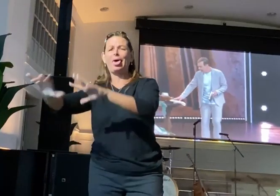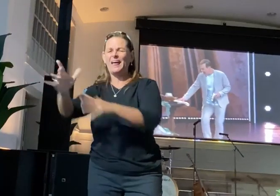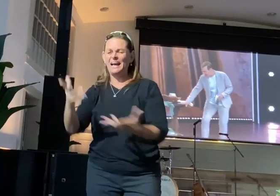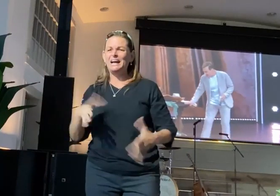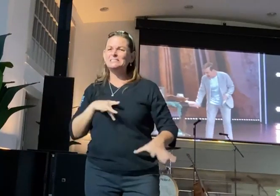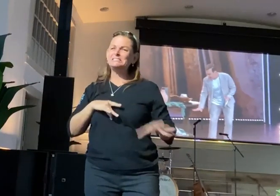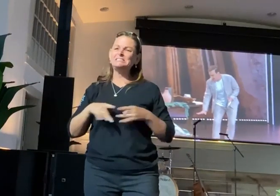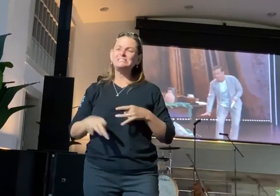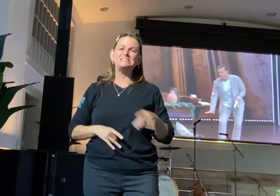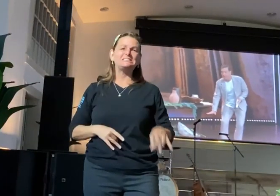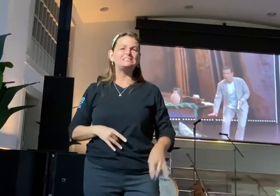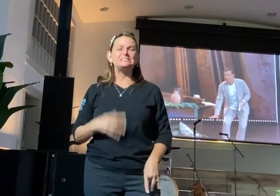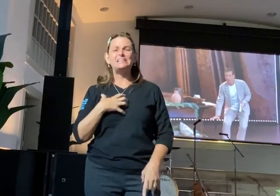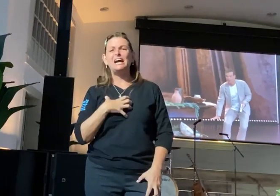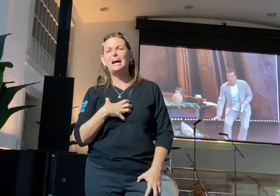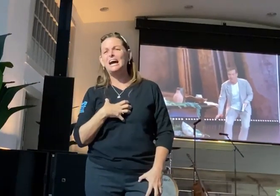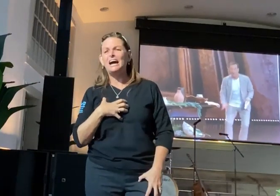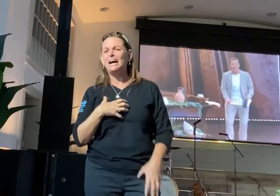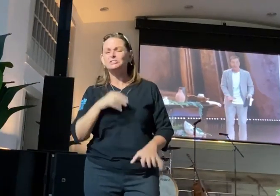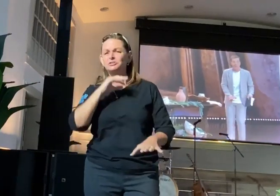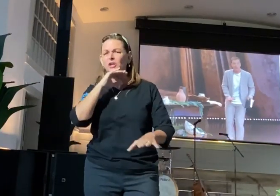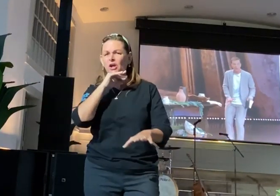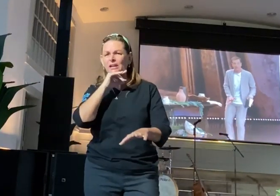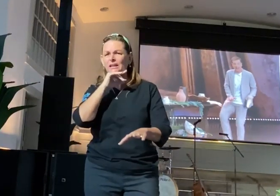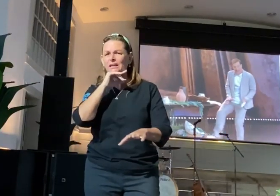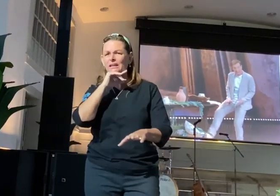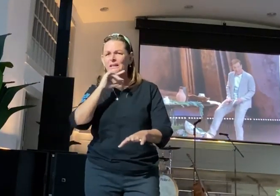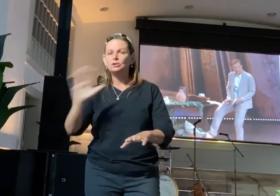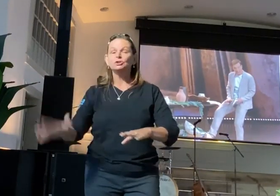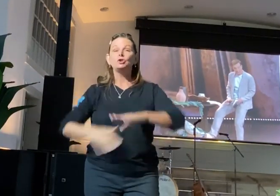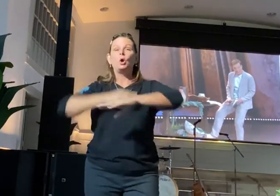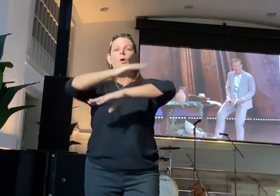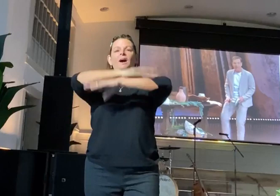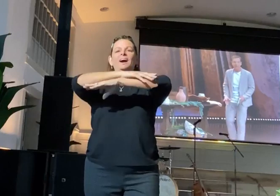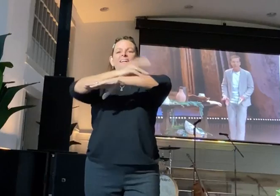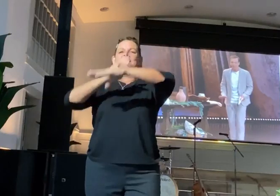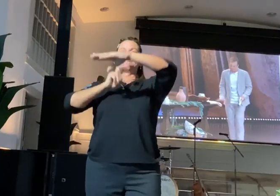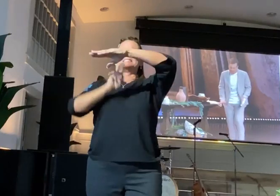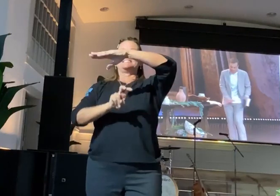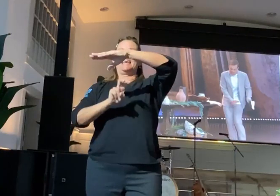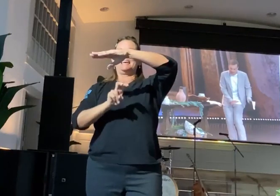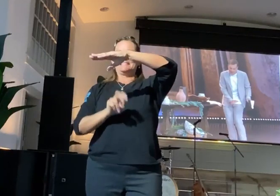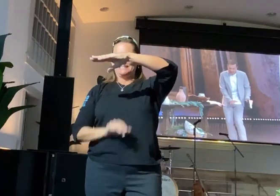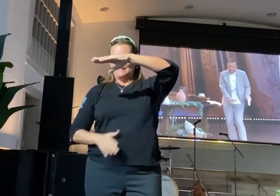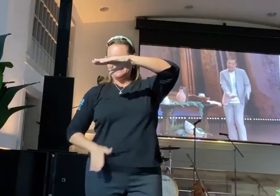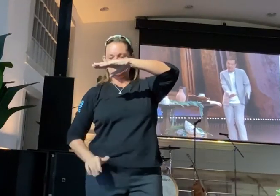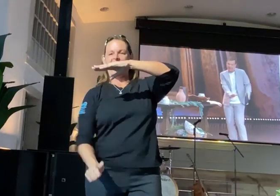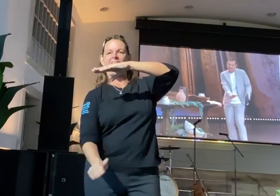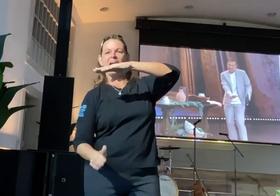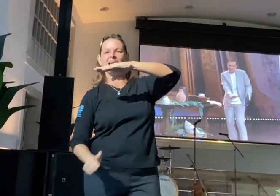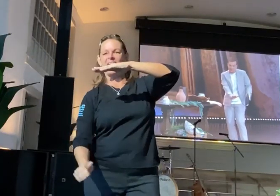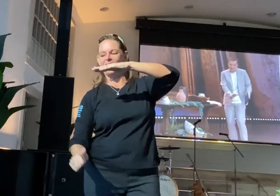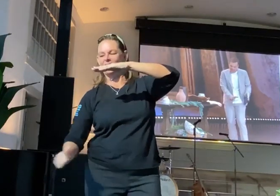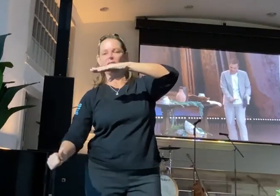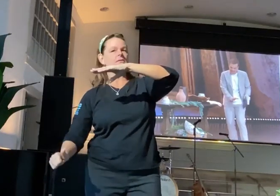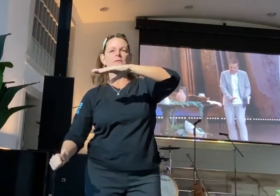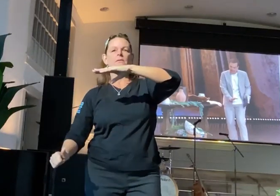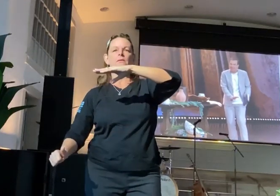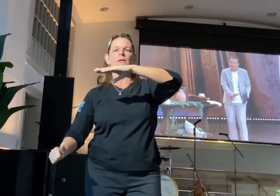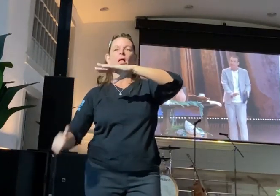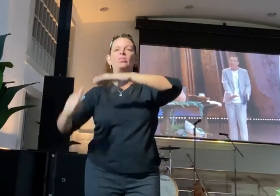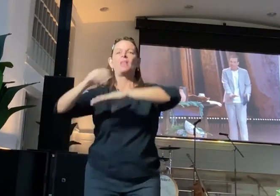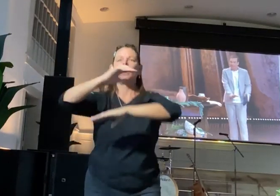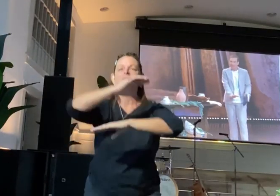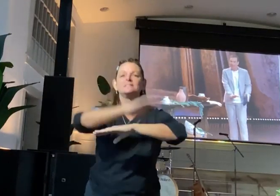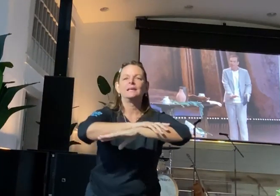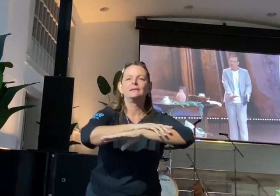table. They would gather the table much lower to the ground, so they couldn't hide their feet under the table. Their feet would be right next to them and next to the person next to them,